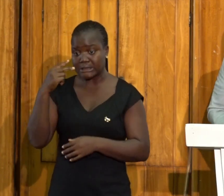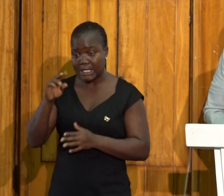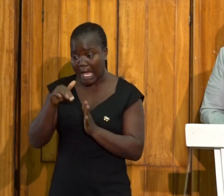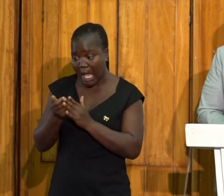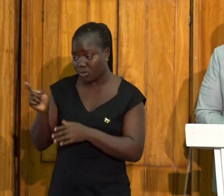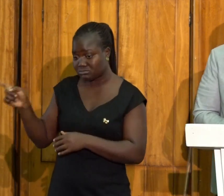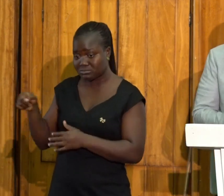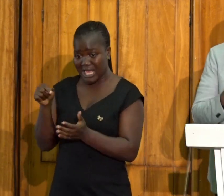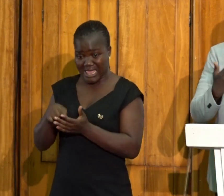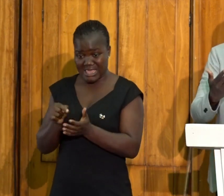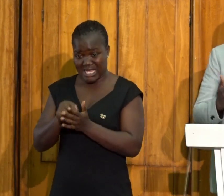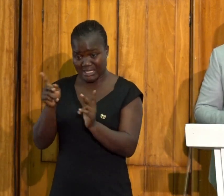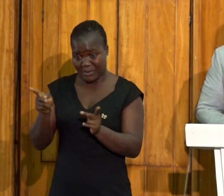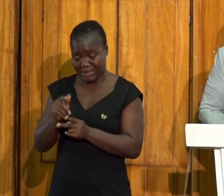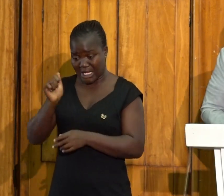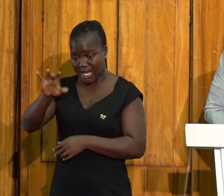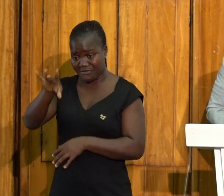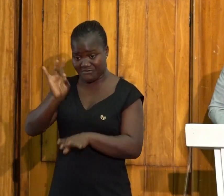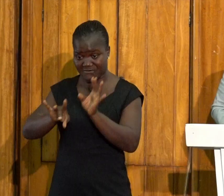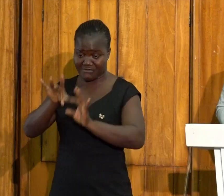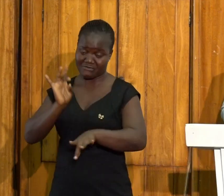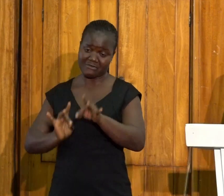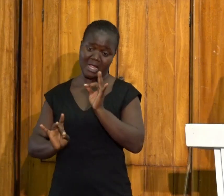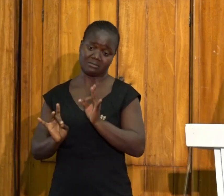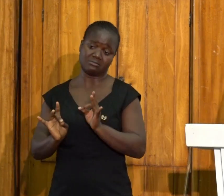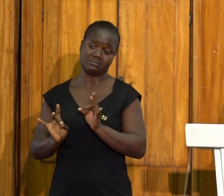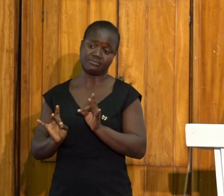outcomes are defined as you are planning your